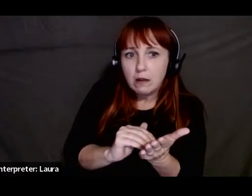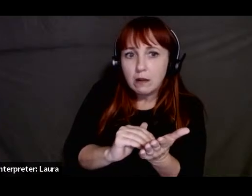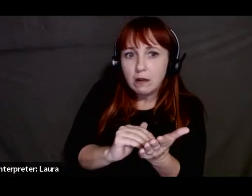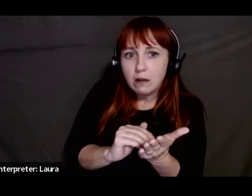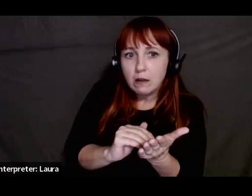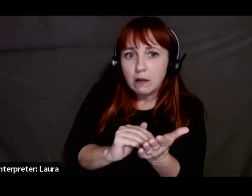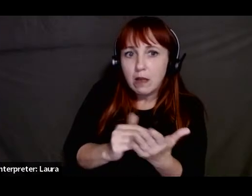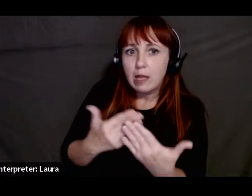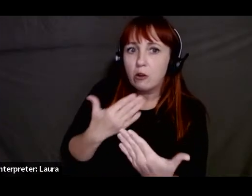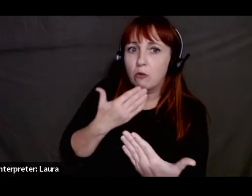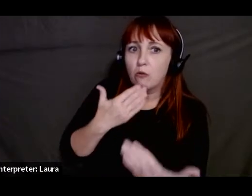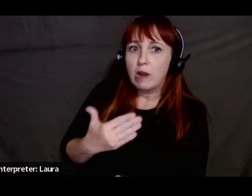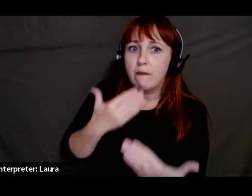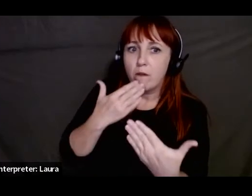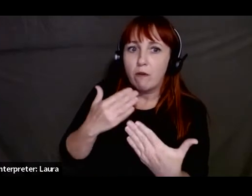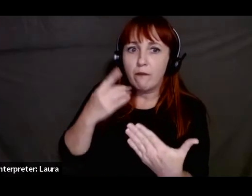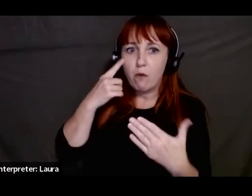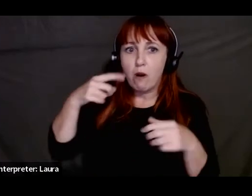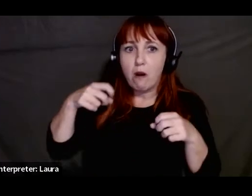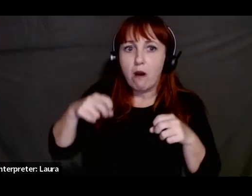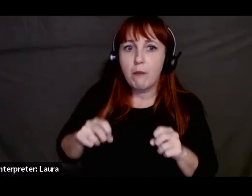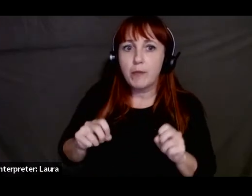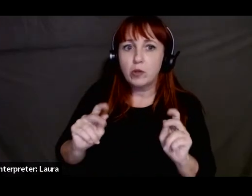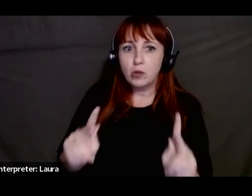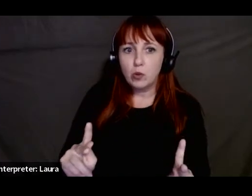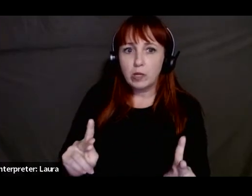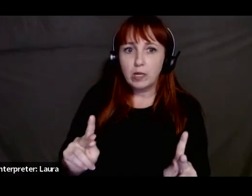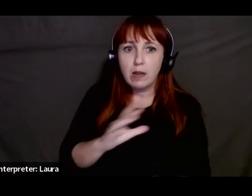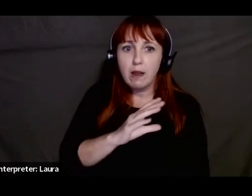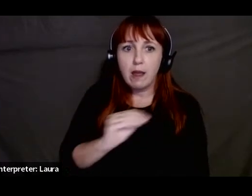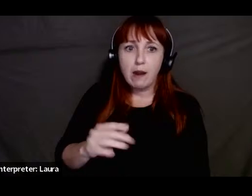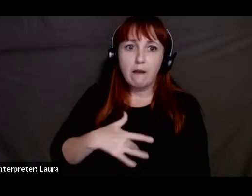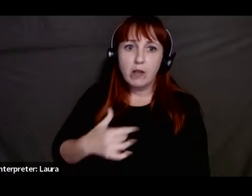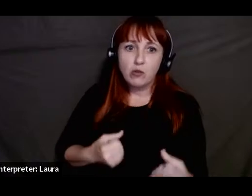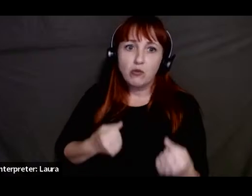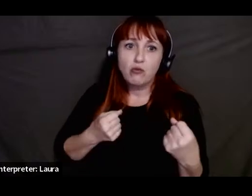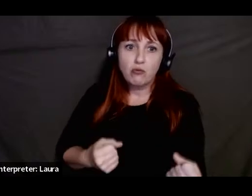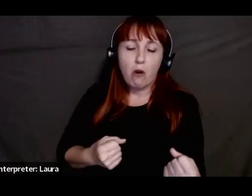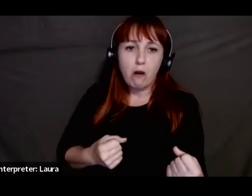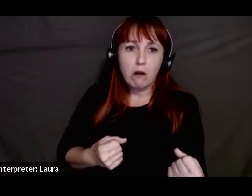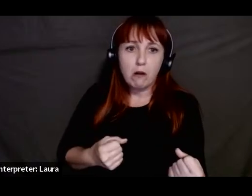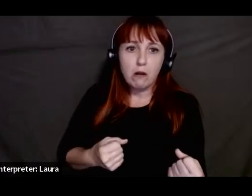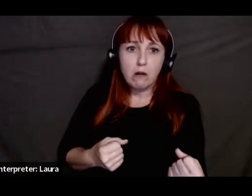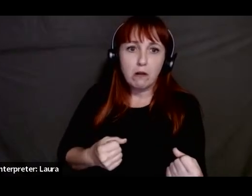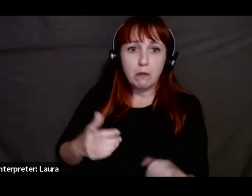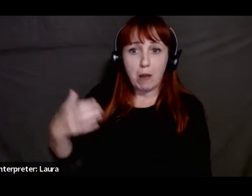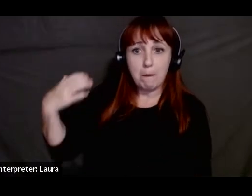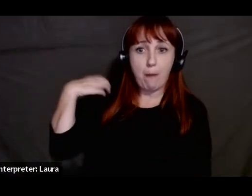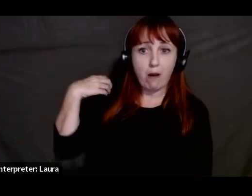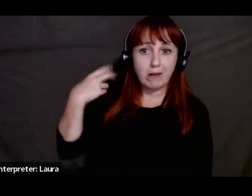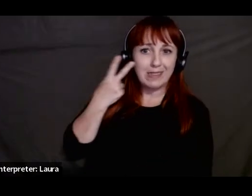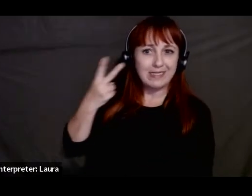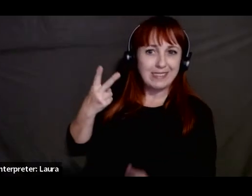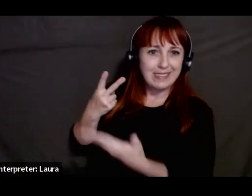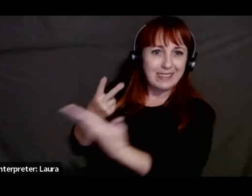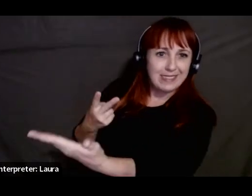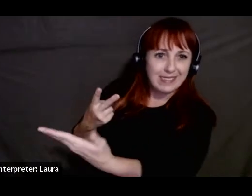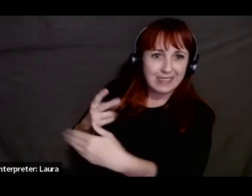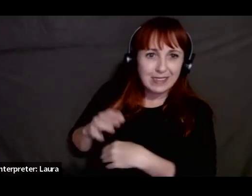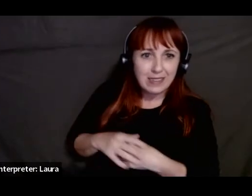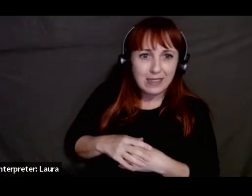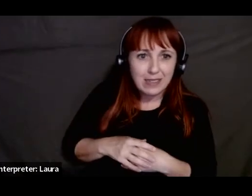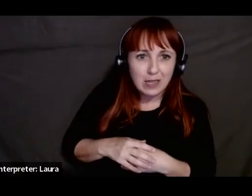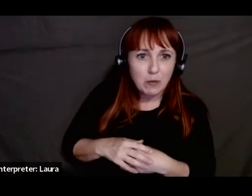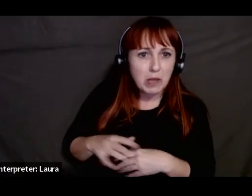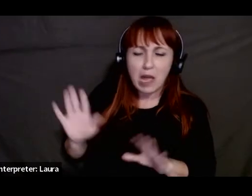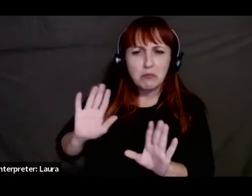just grateful for that opportunity. And I felt strongly, I work here, that's my boss over there, but that nothing to do with